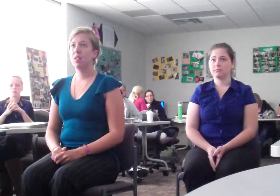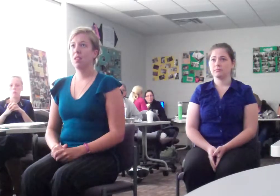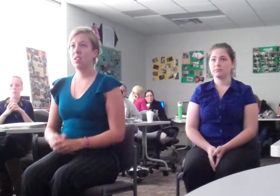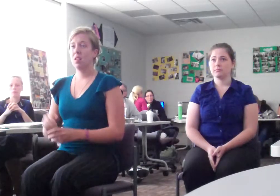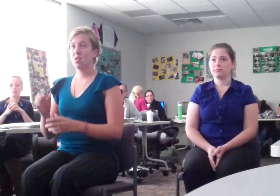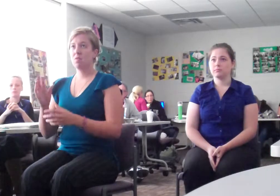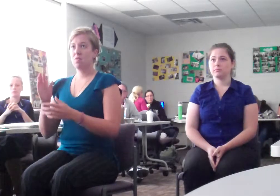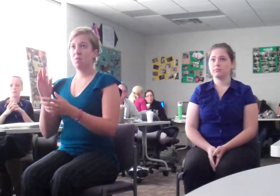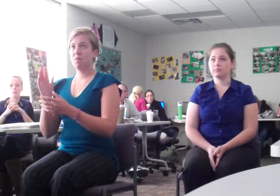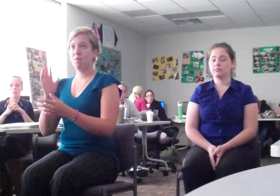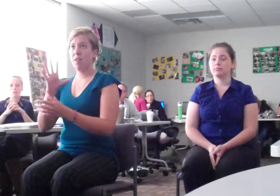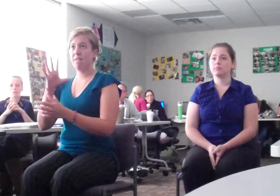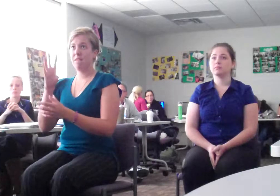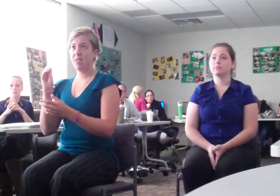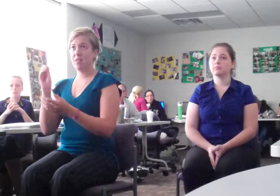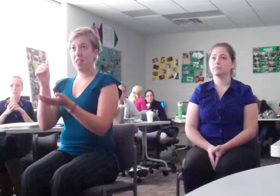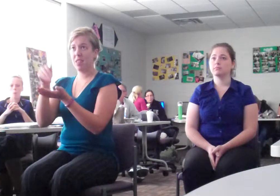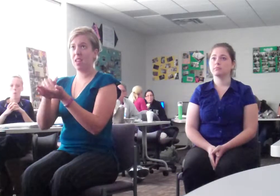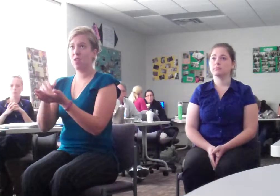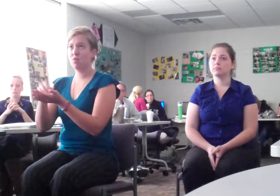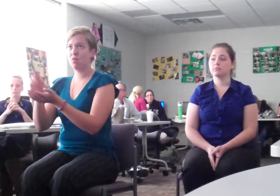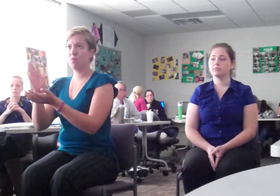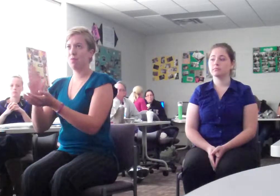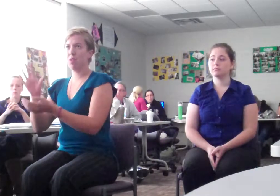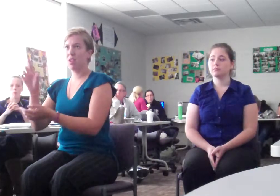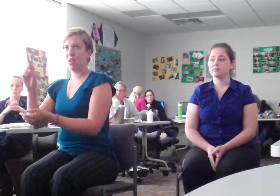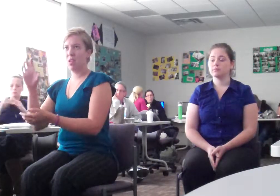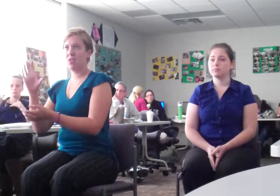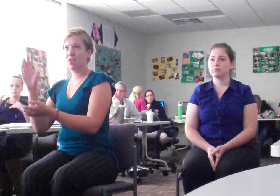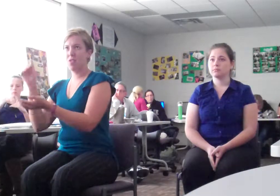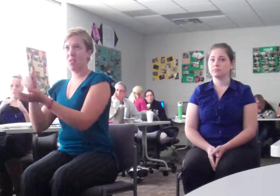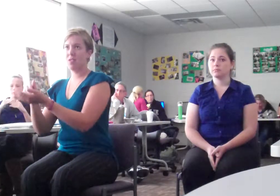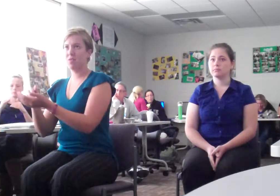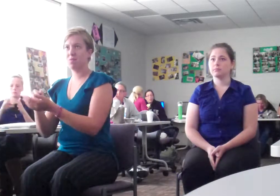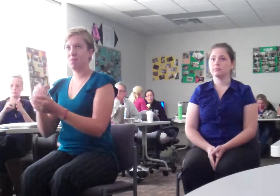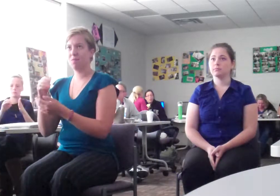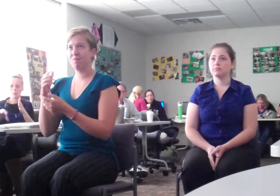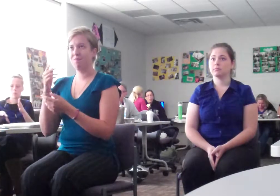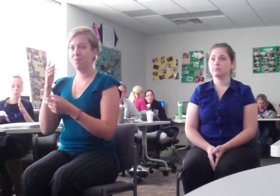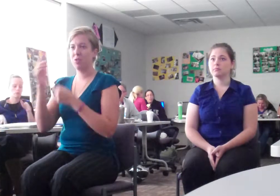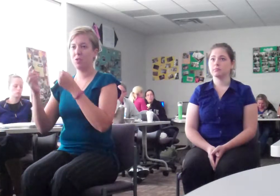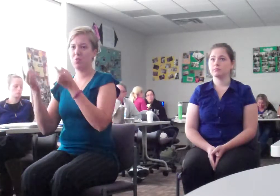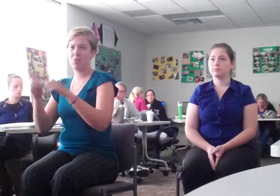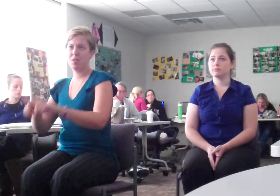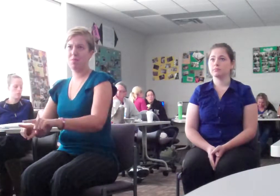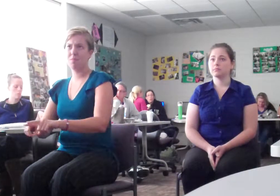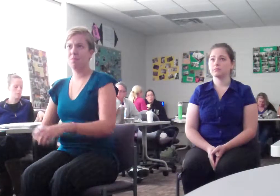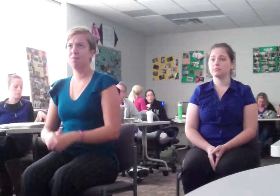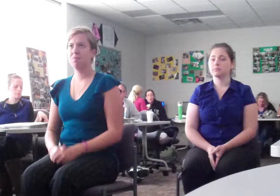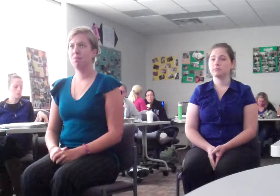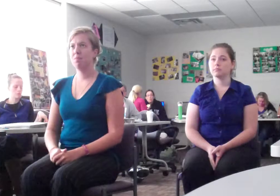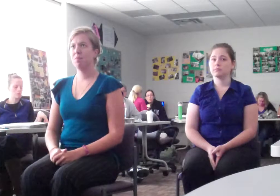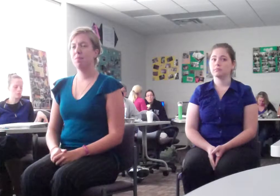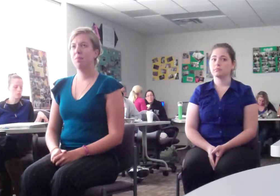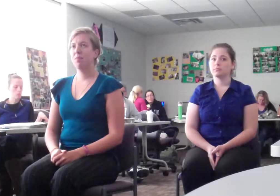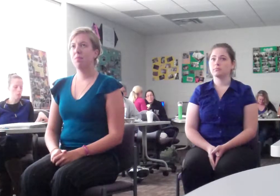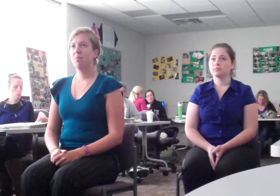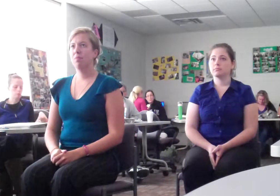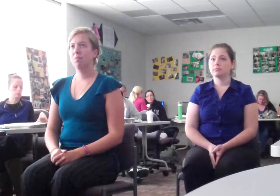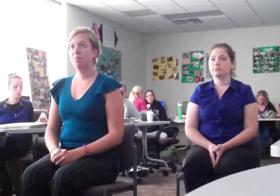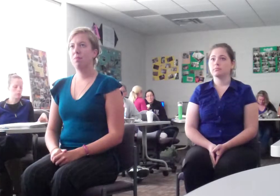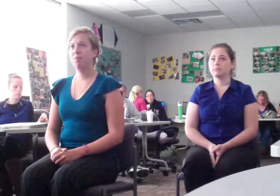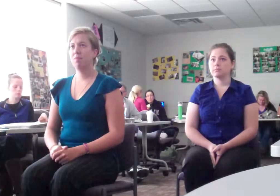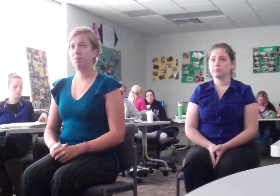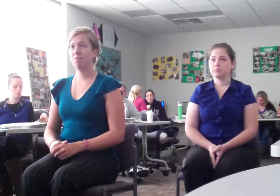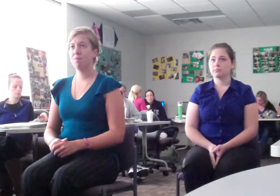100,000 to start with, and then we'll see where we go from there. Steve, another area